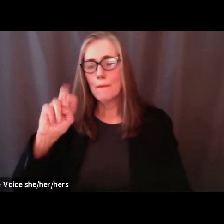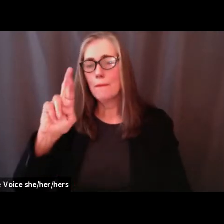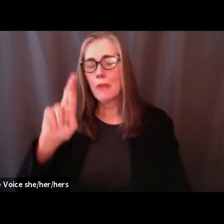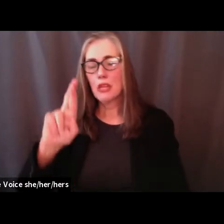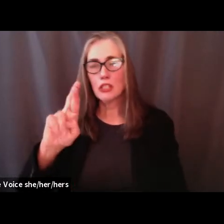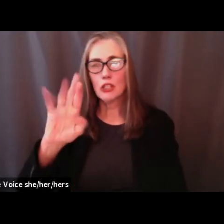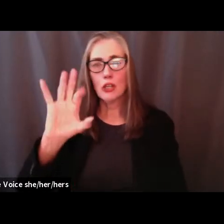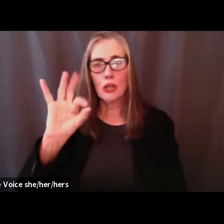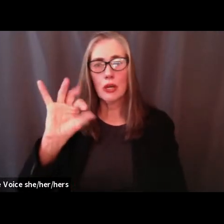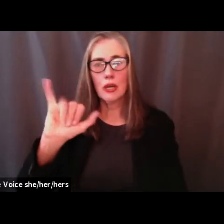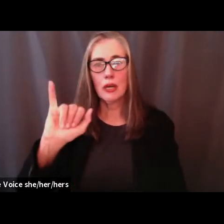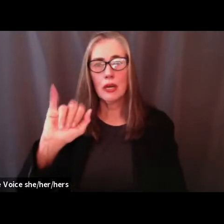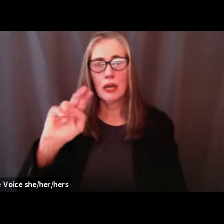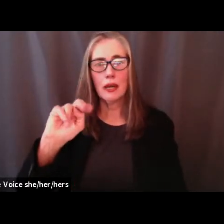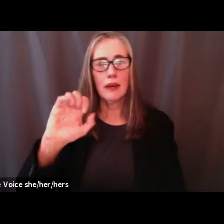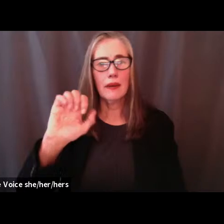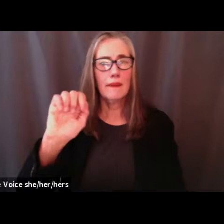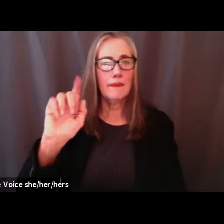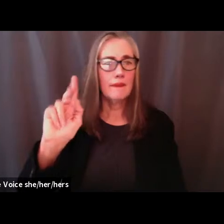Fink.